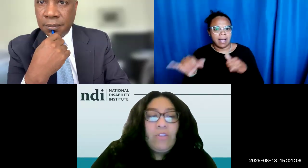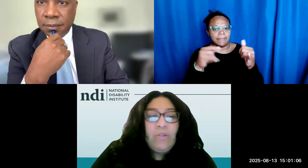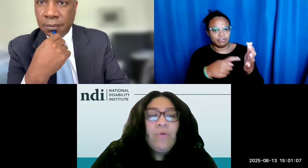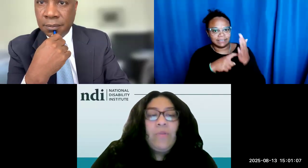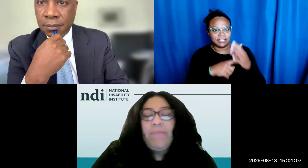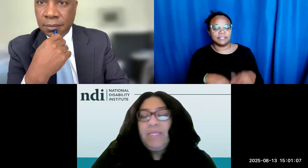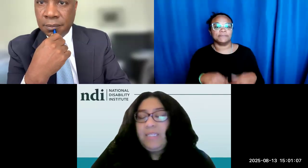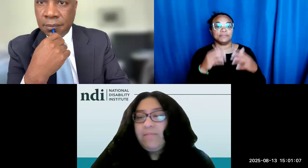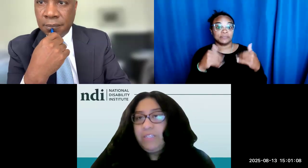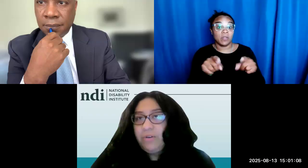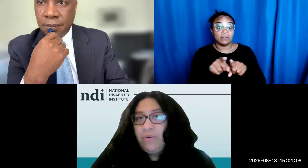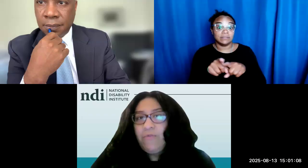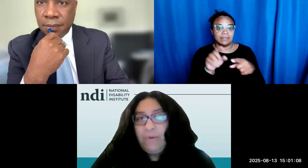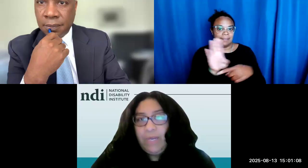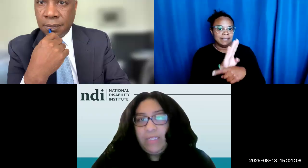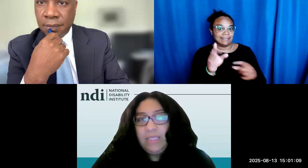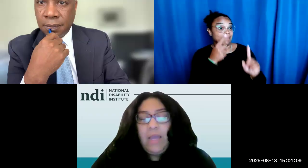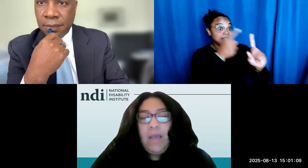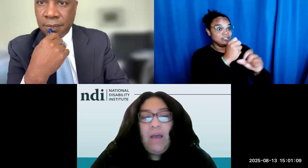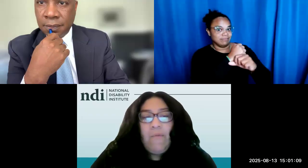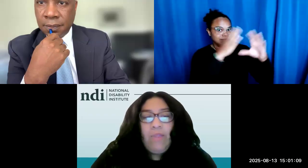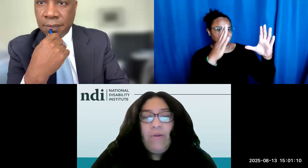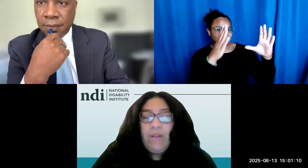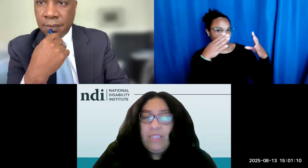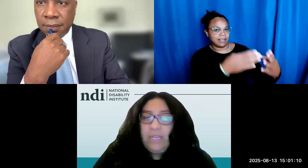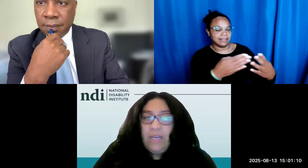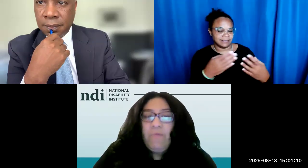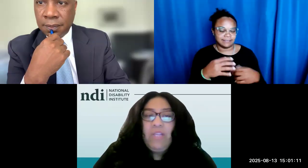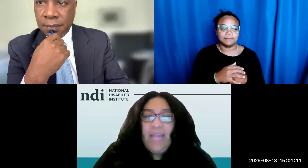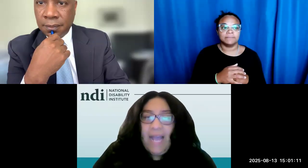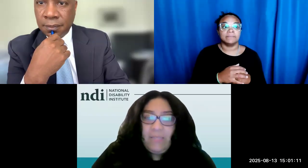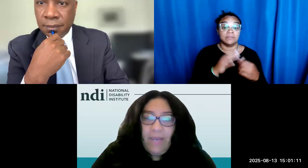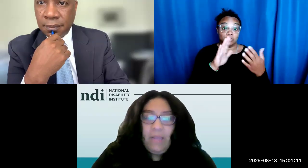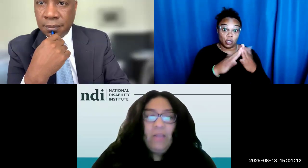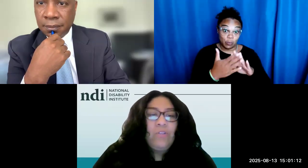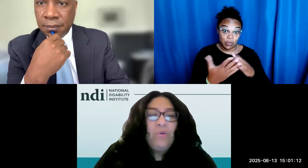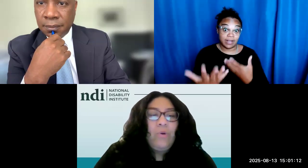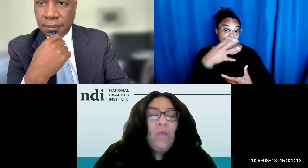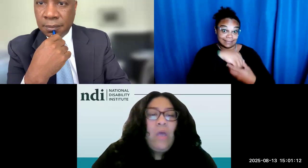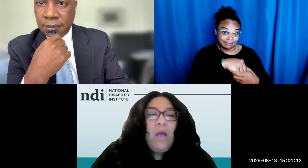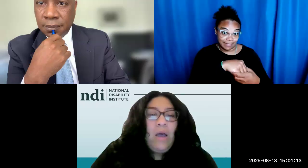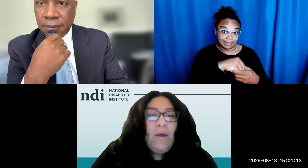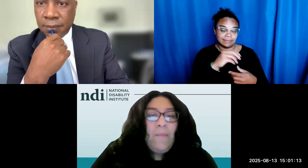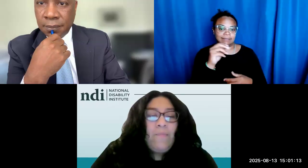And then also the business mission or focus, whether there's a community aspect